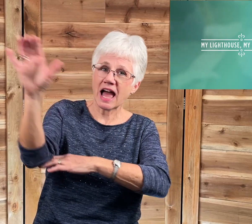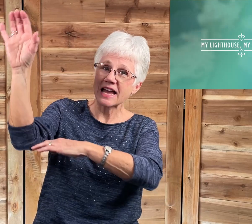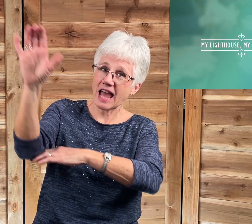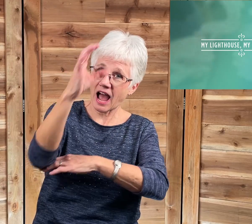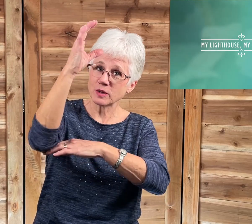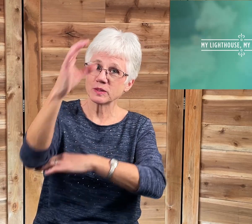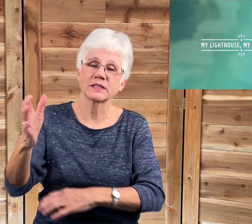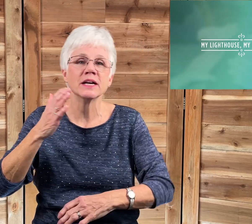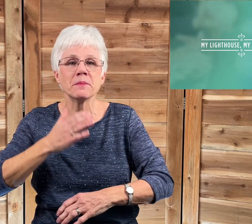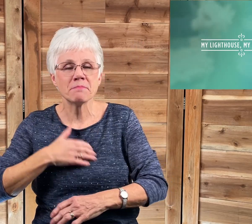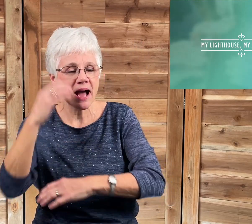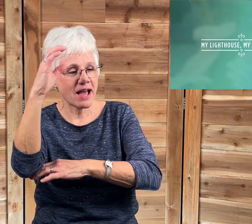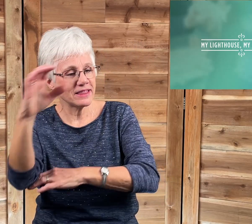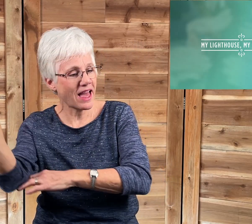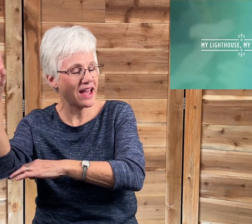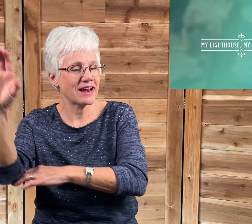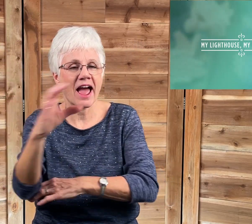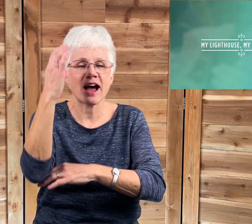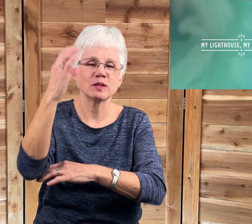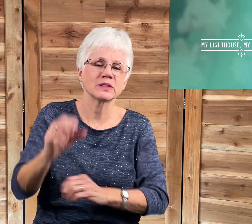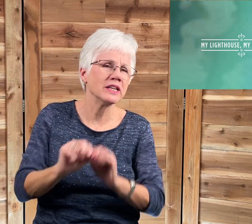My lighthouse,